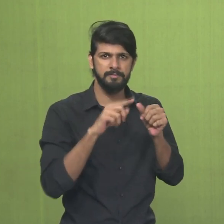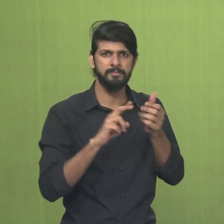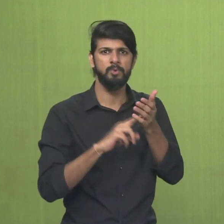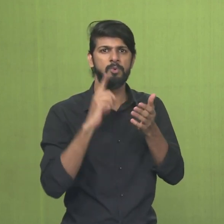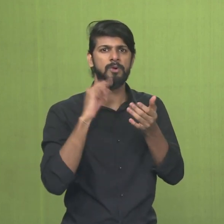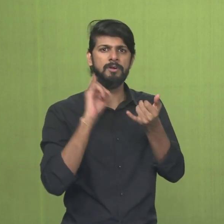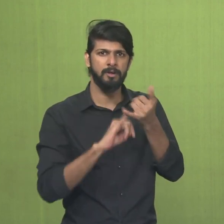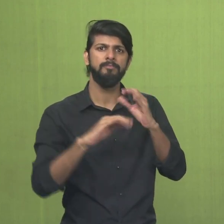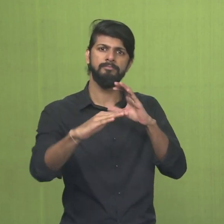at